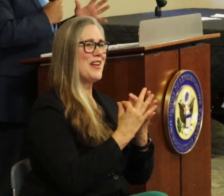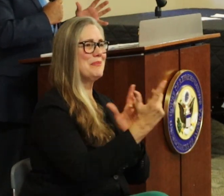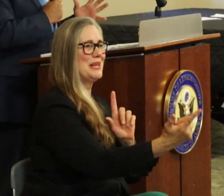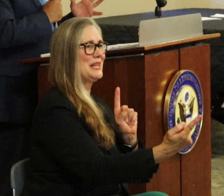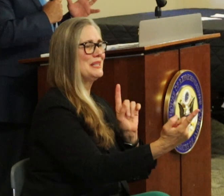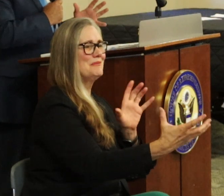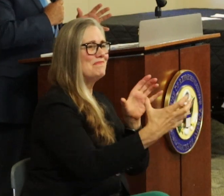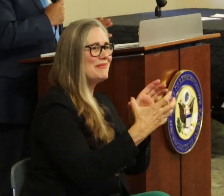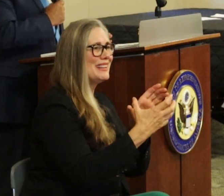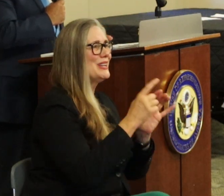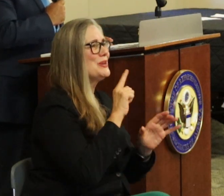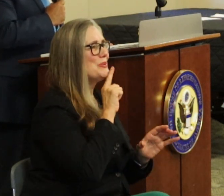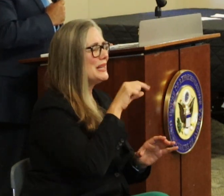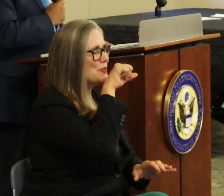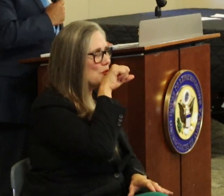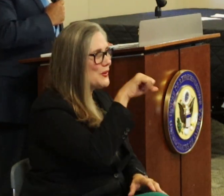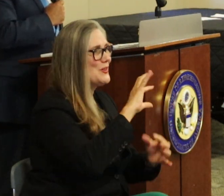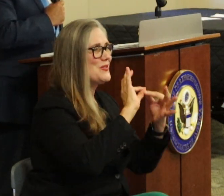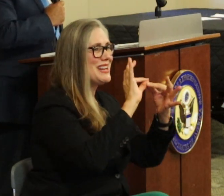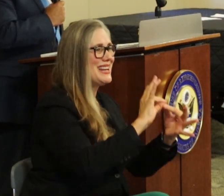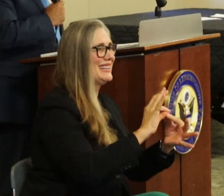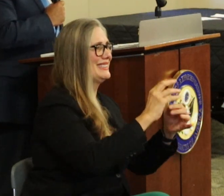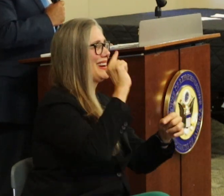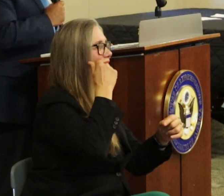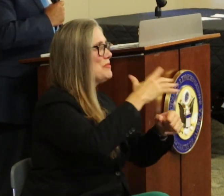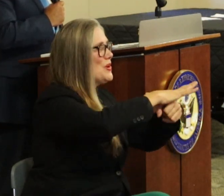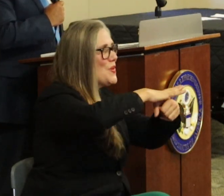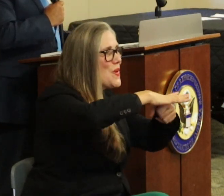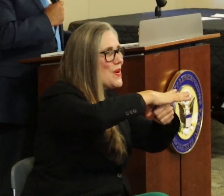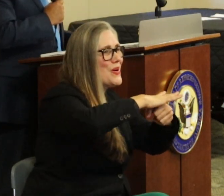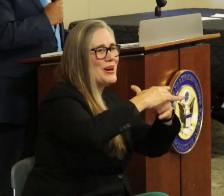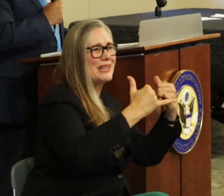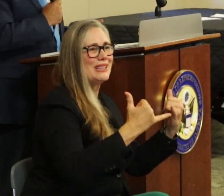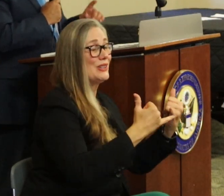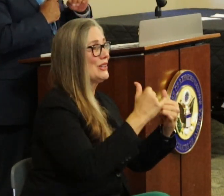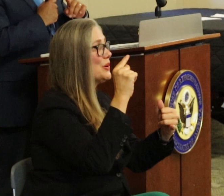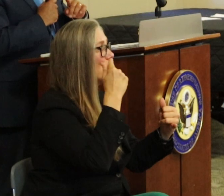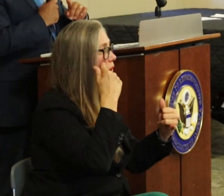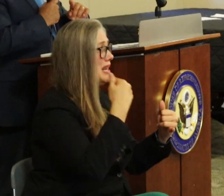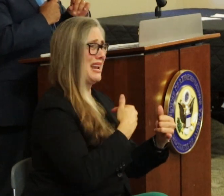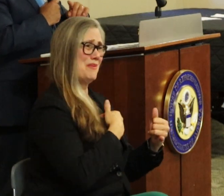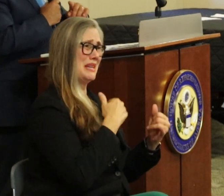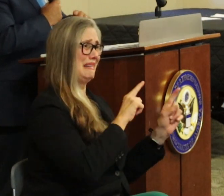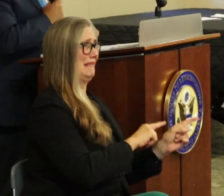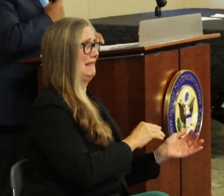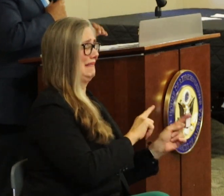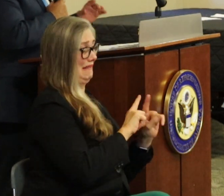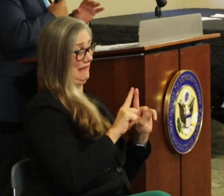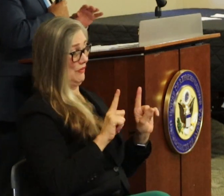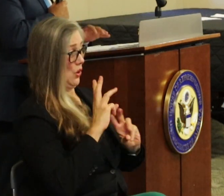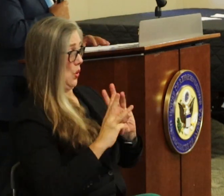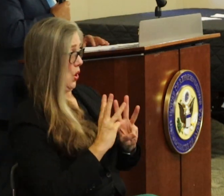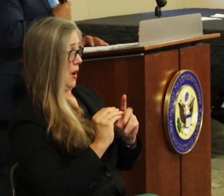what I love so much about local government and being here in the community. Now I'm in a slightly different world, a lot more